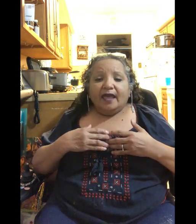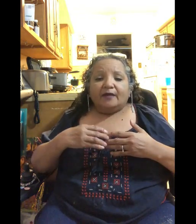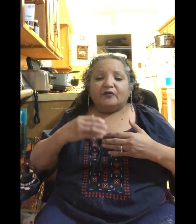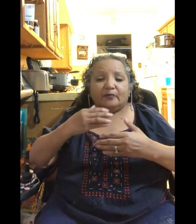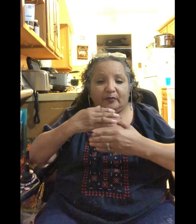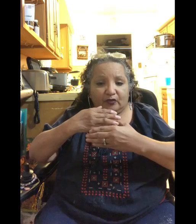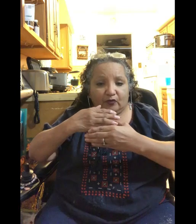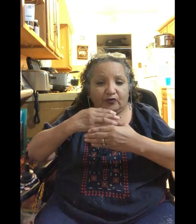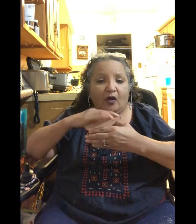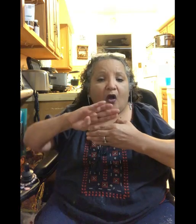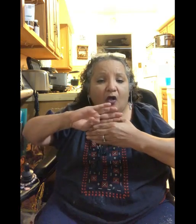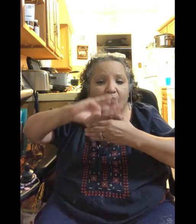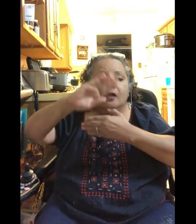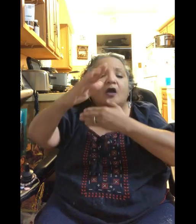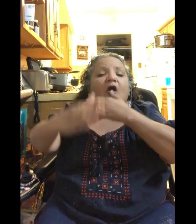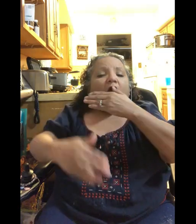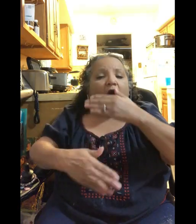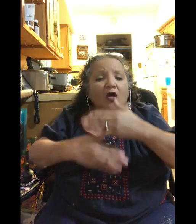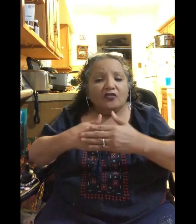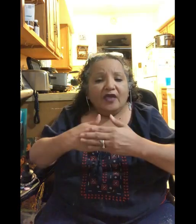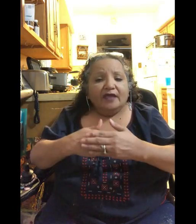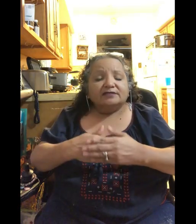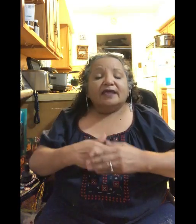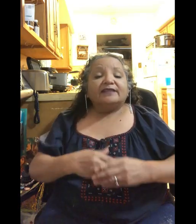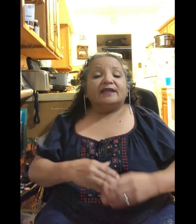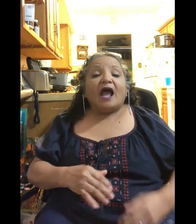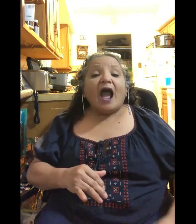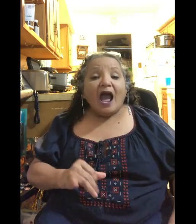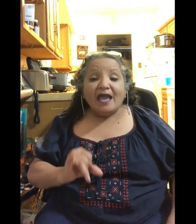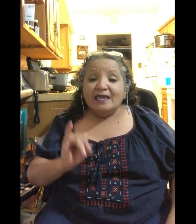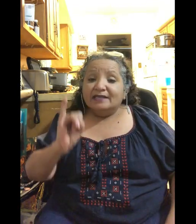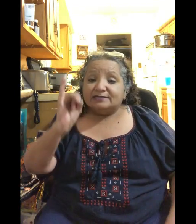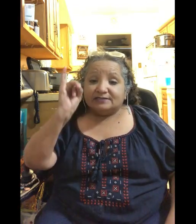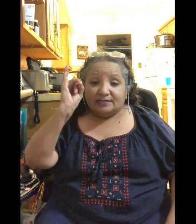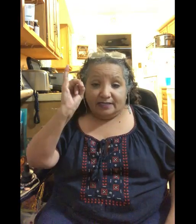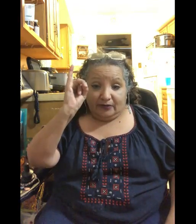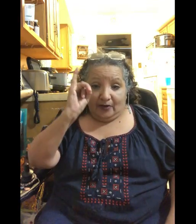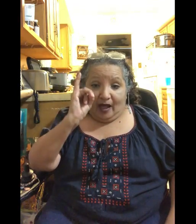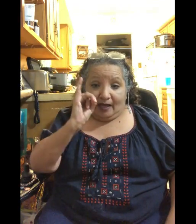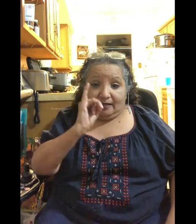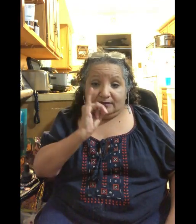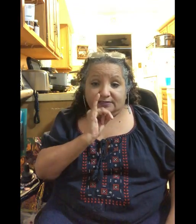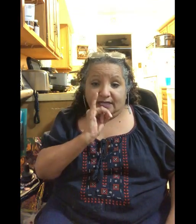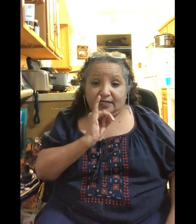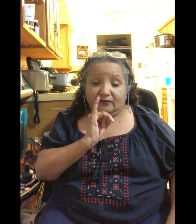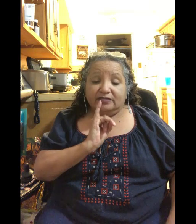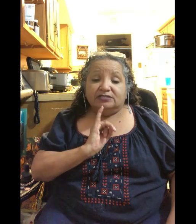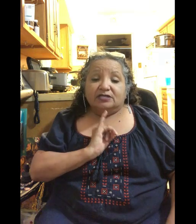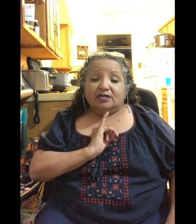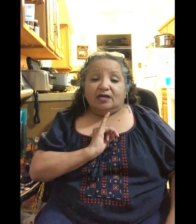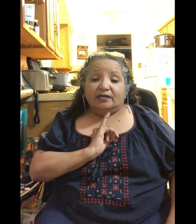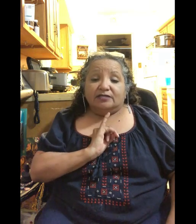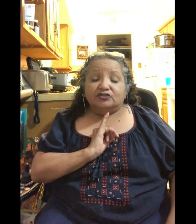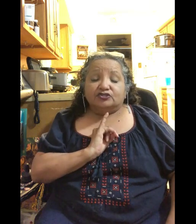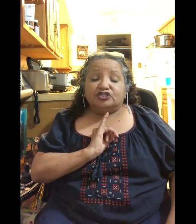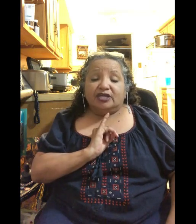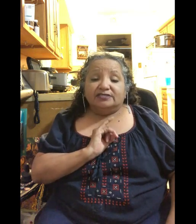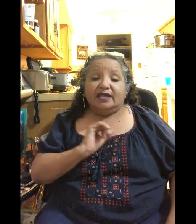am, remember the word all that, and then I is the letter I in sign language against your chest, and